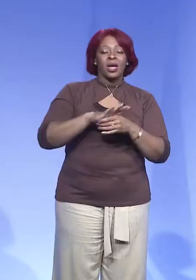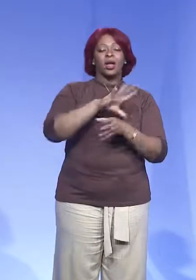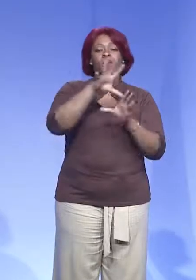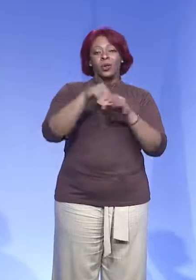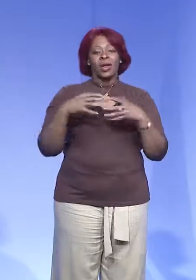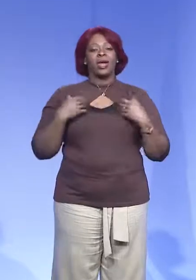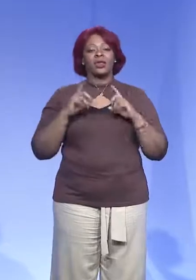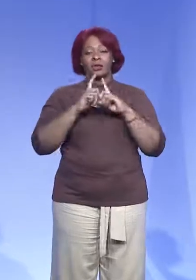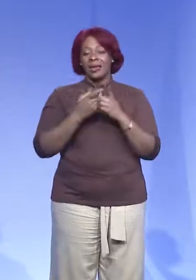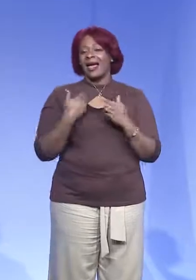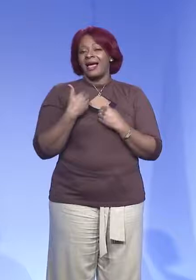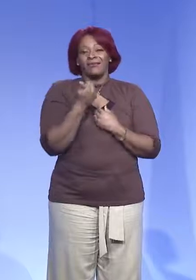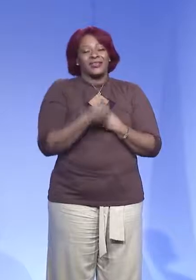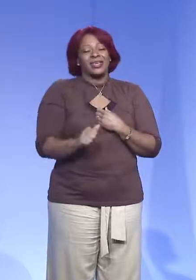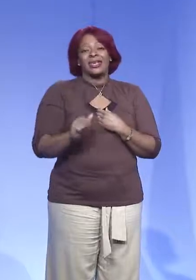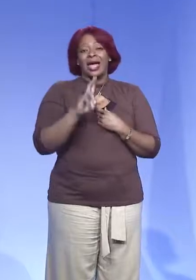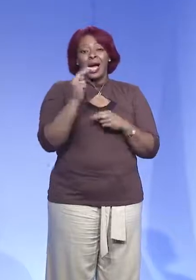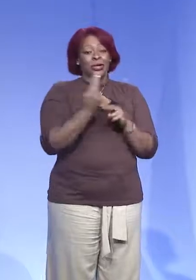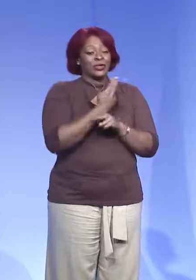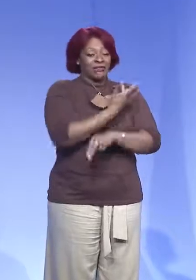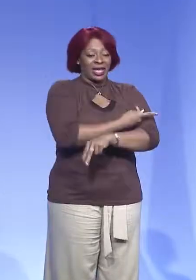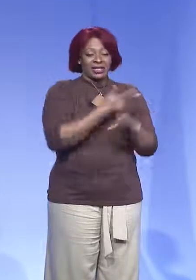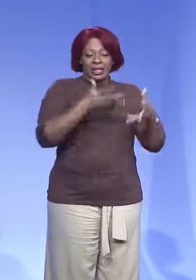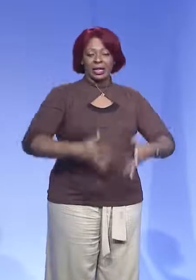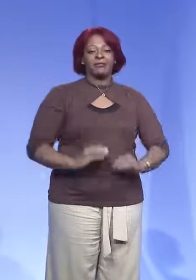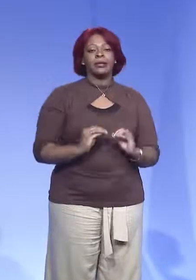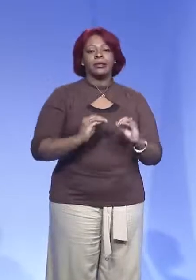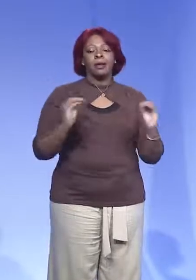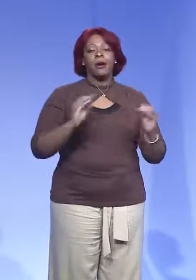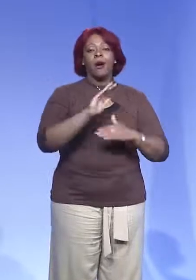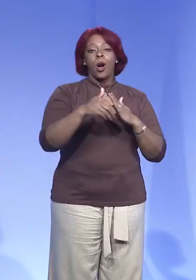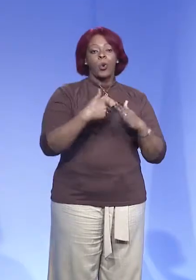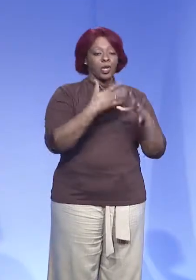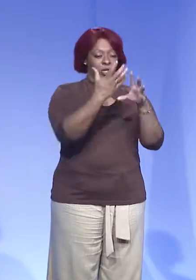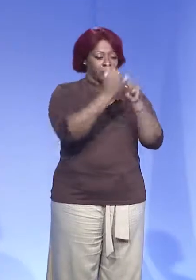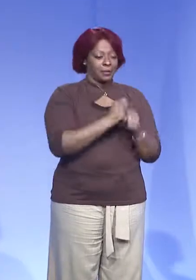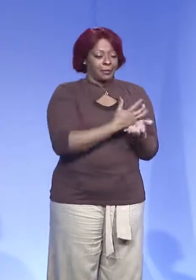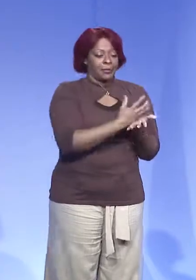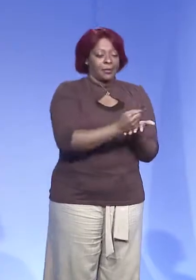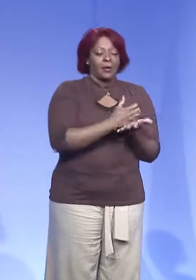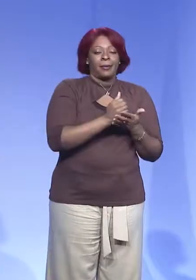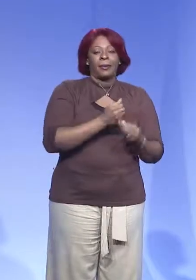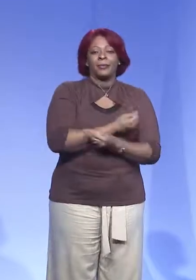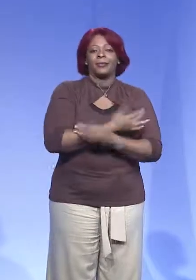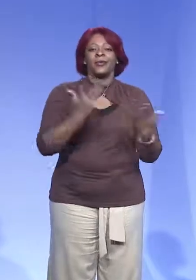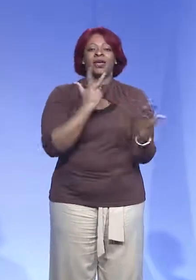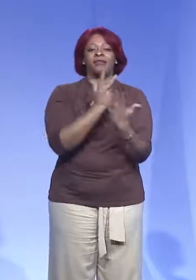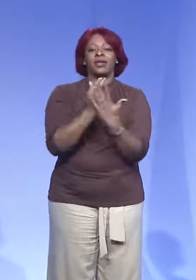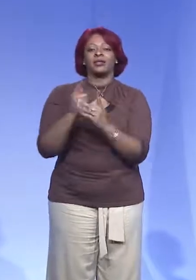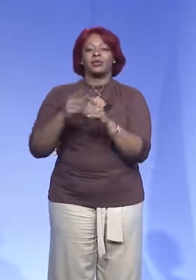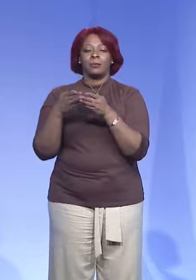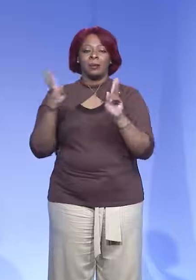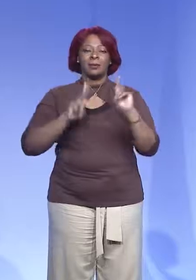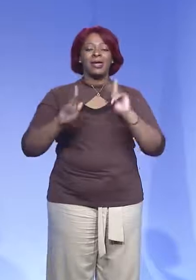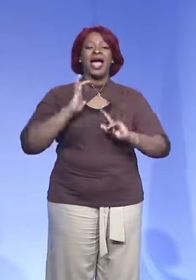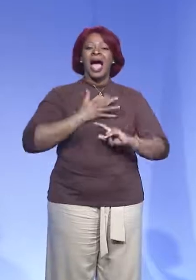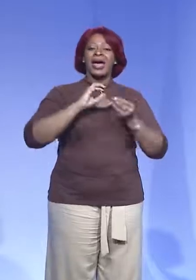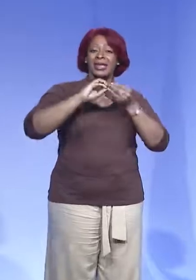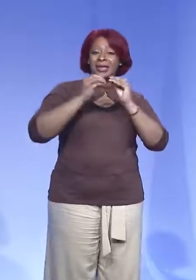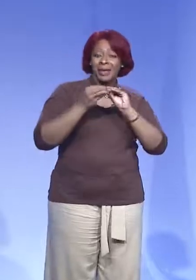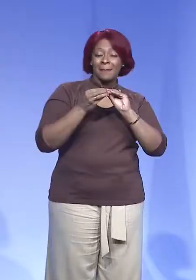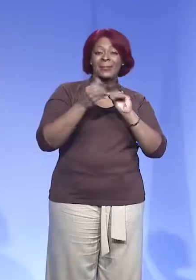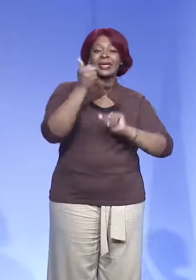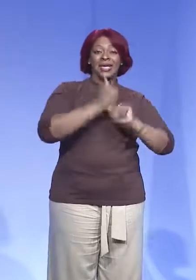health department, have any unused vaccine. All the vaccine we're receiving is getting out to the public. It's just that our proportion